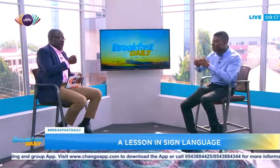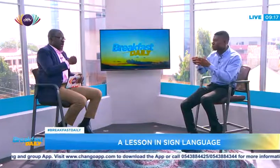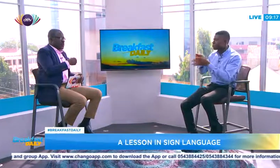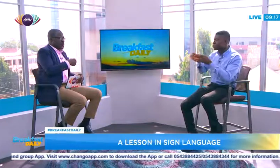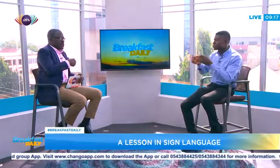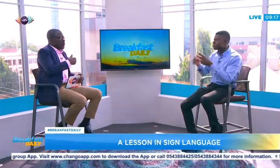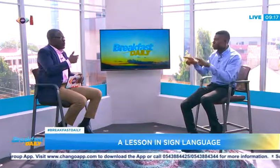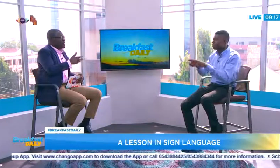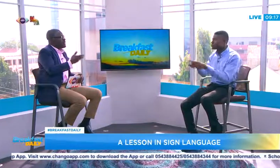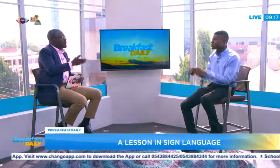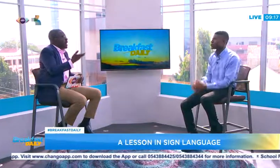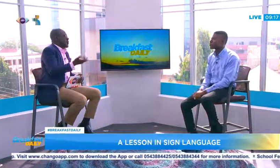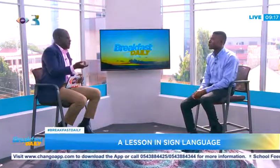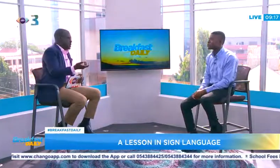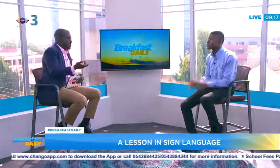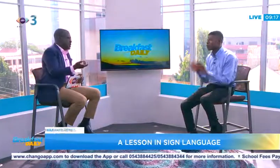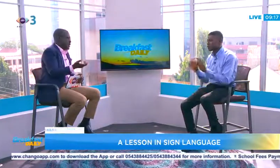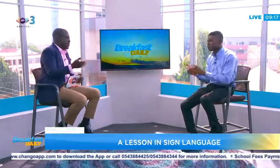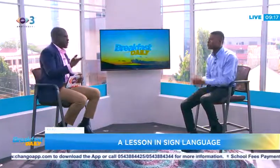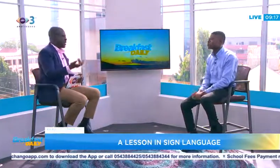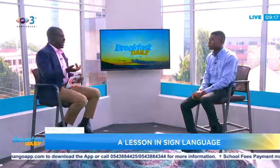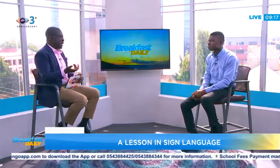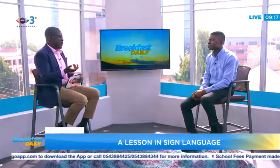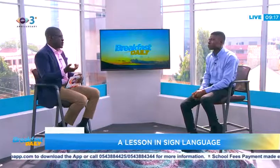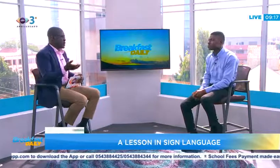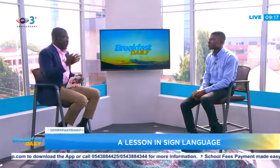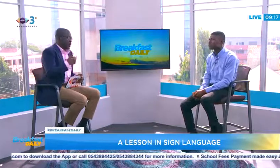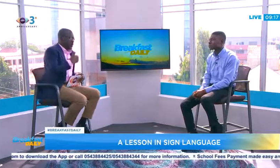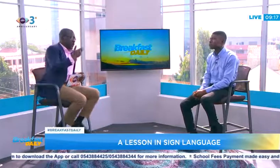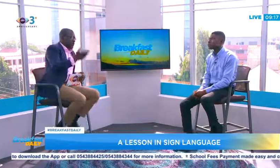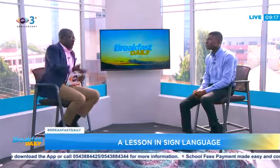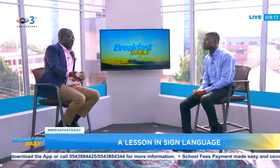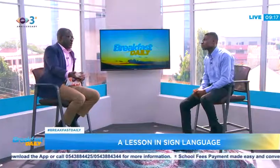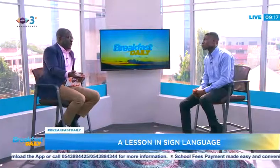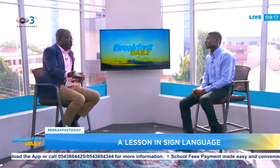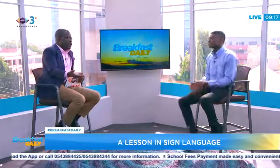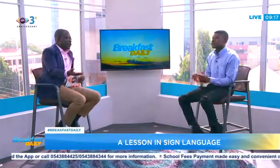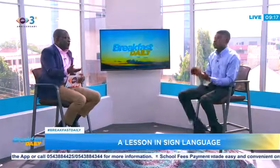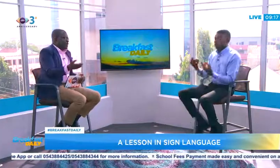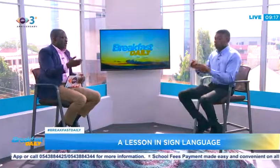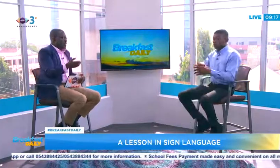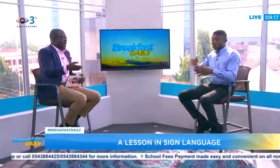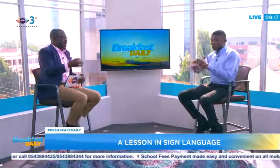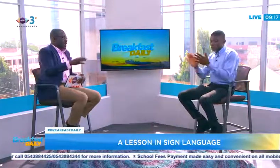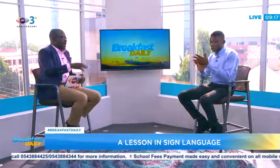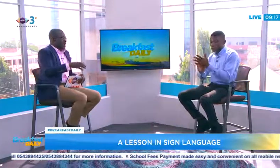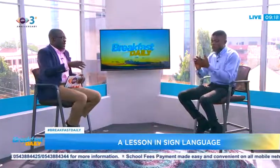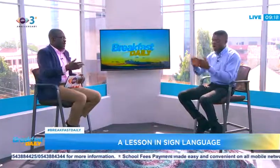Let's talk about let's say even the alphabets. Okay. At the beginning of a language, when kids are in school, they say A